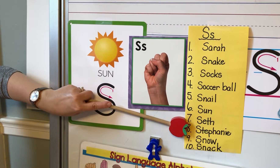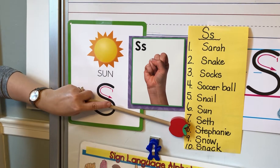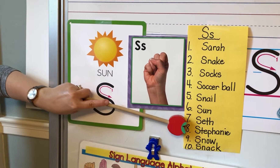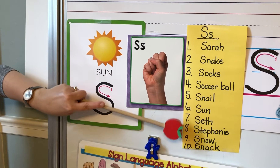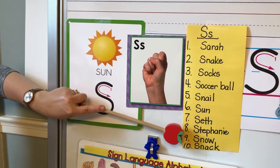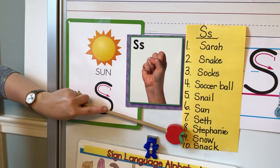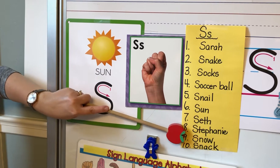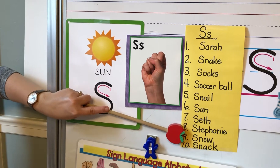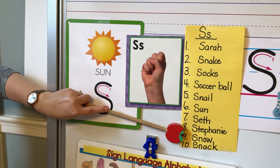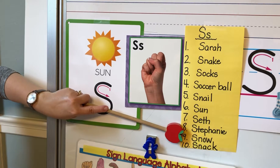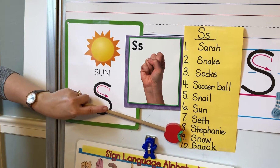Stephanie,